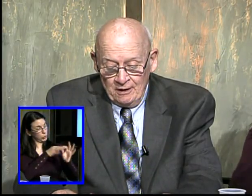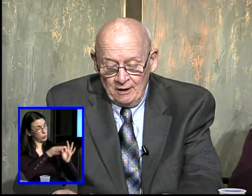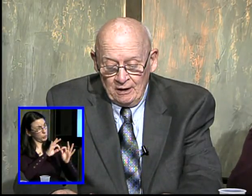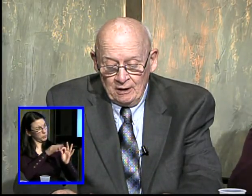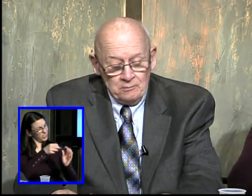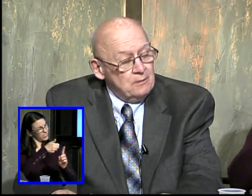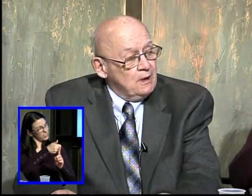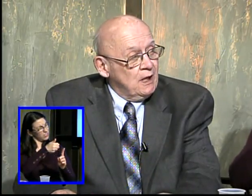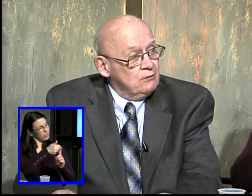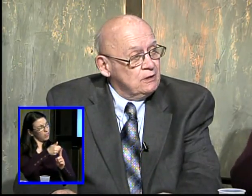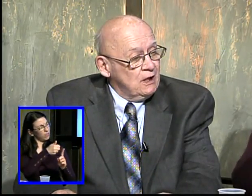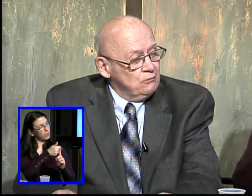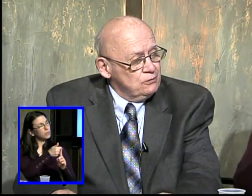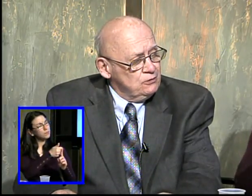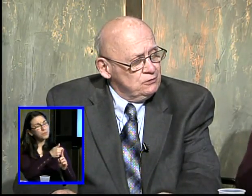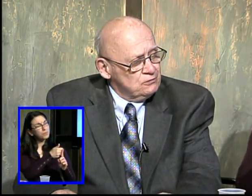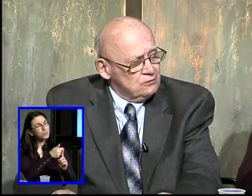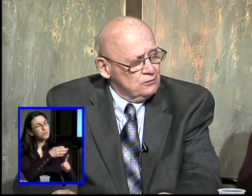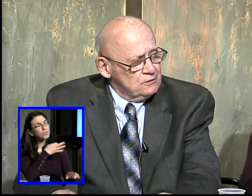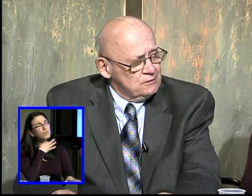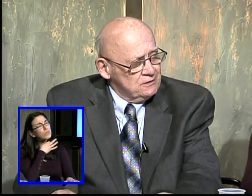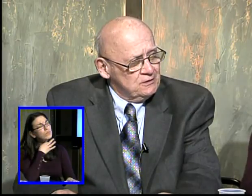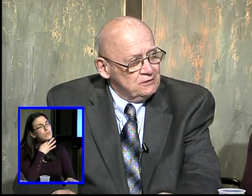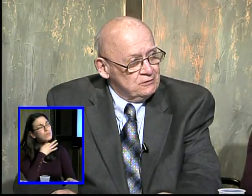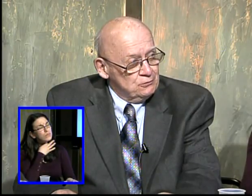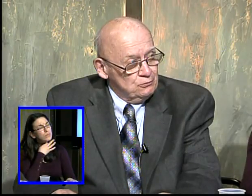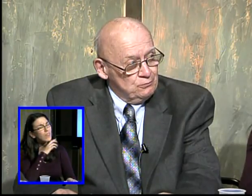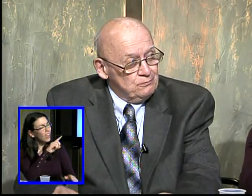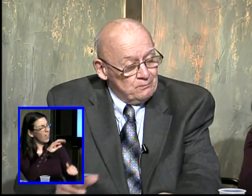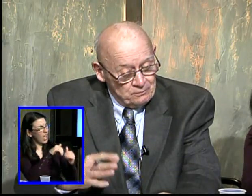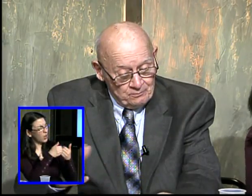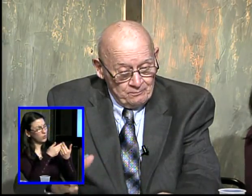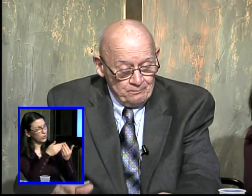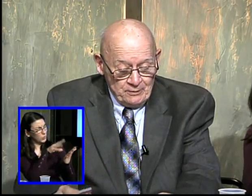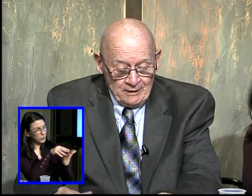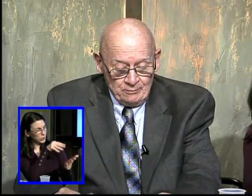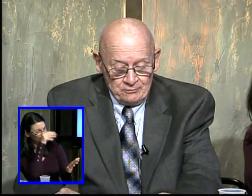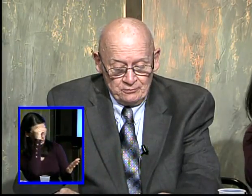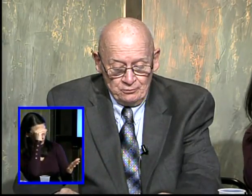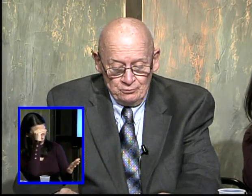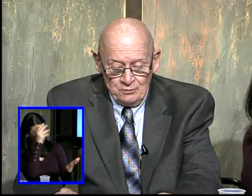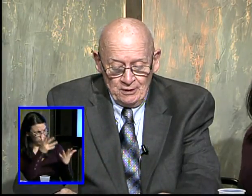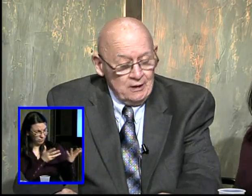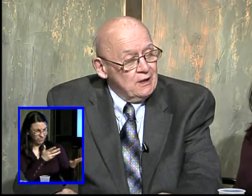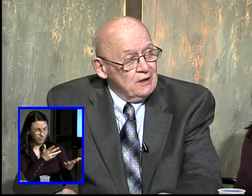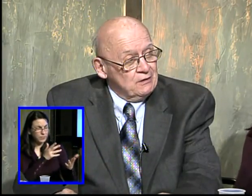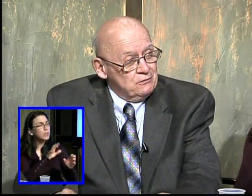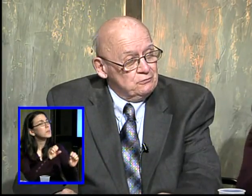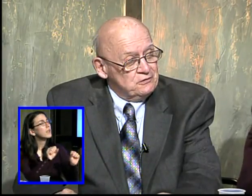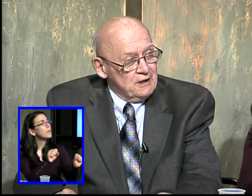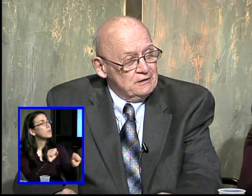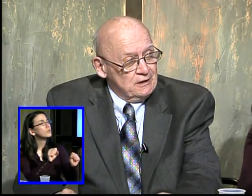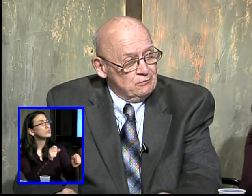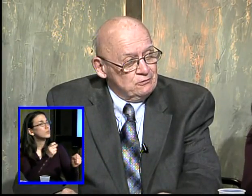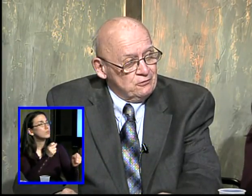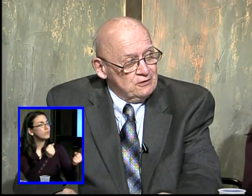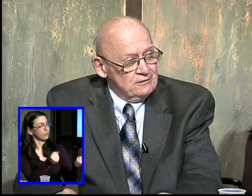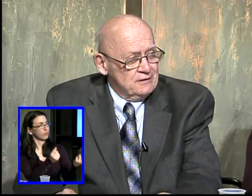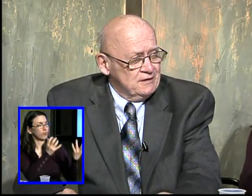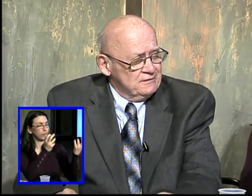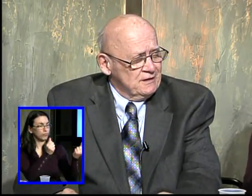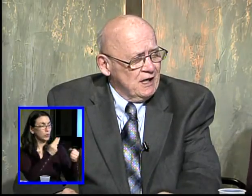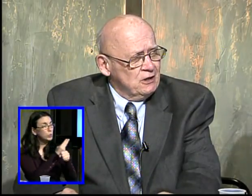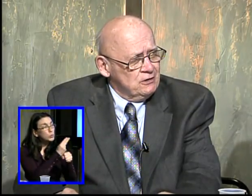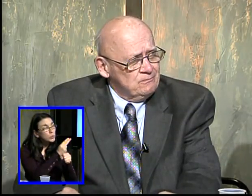interpreting. How do you learn to be able to use sign language?